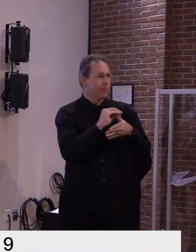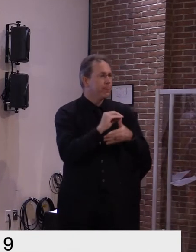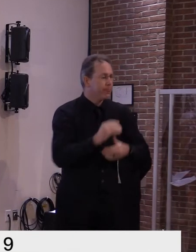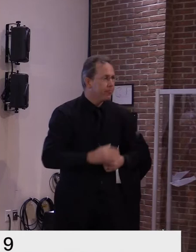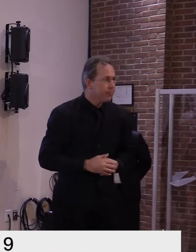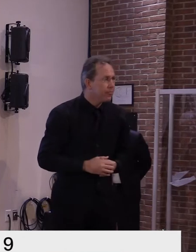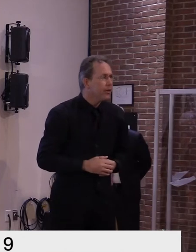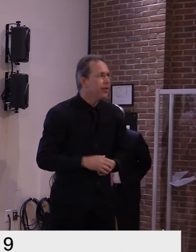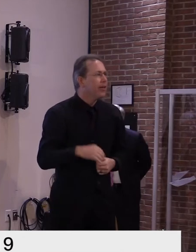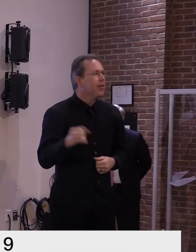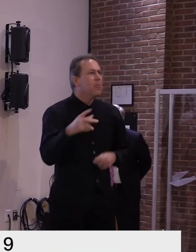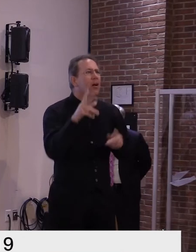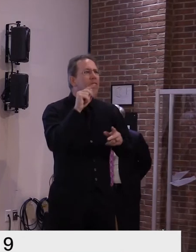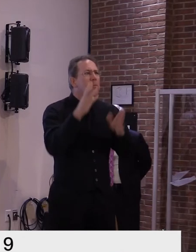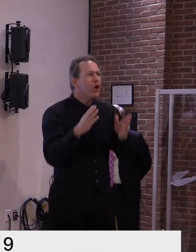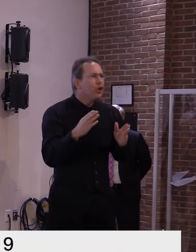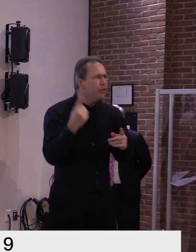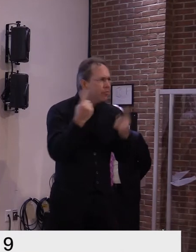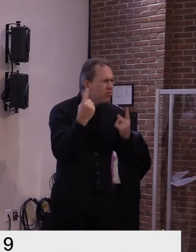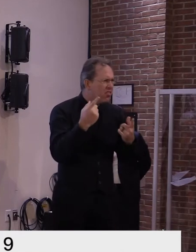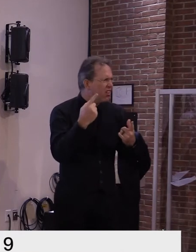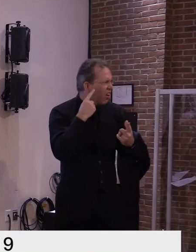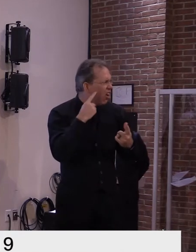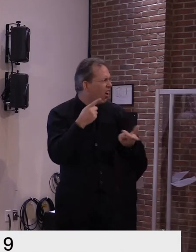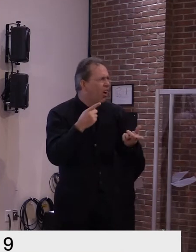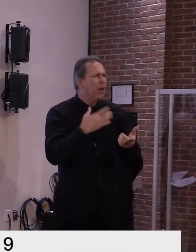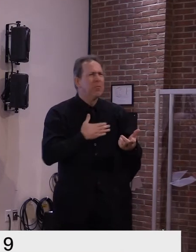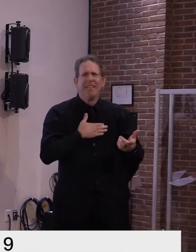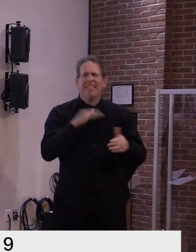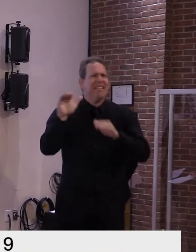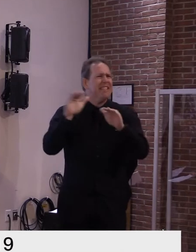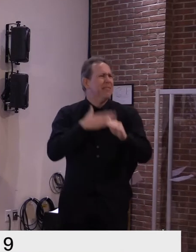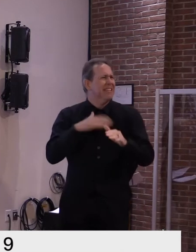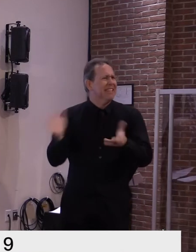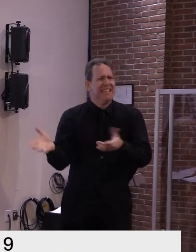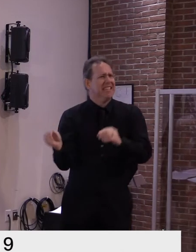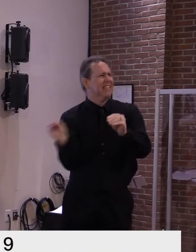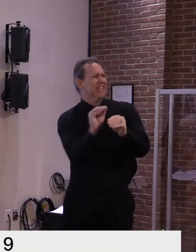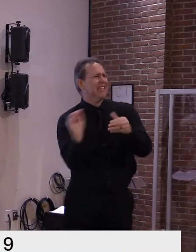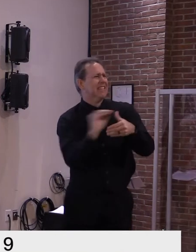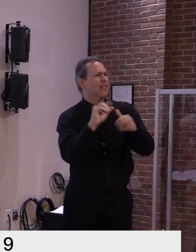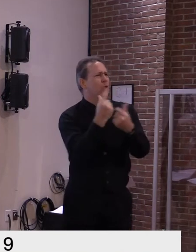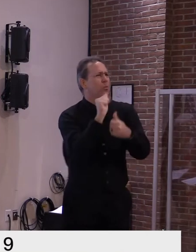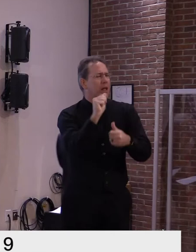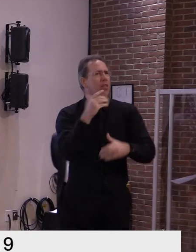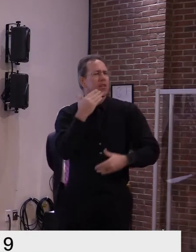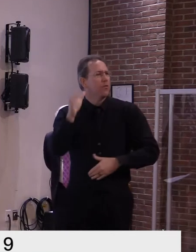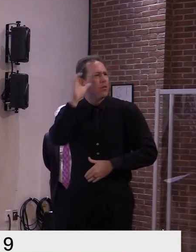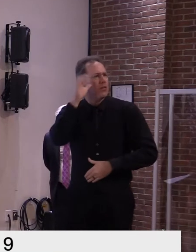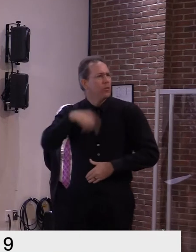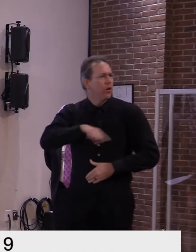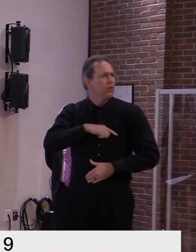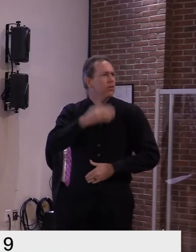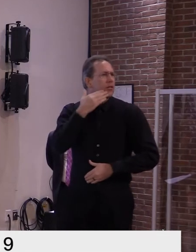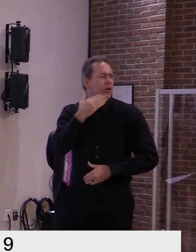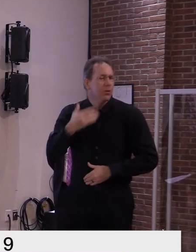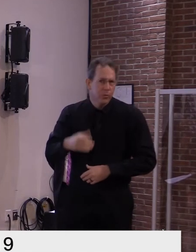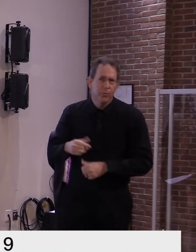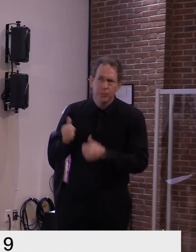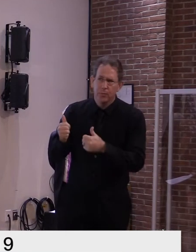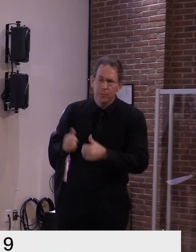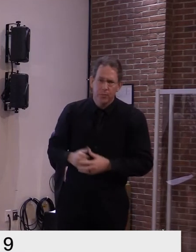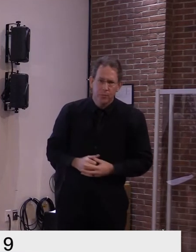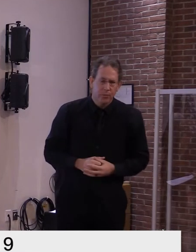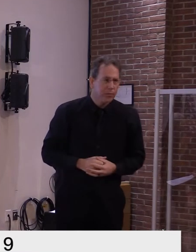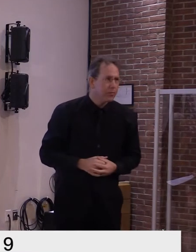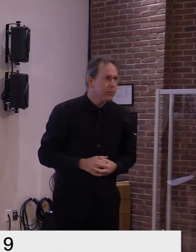days asking me to thank you for protecting emergency first responders. And I know the governor was miffed that they